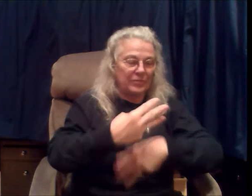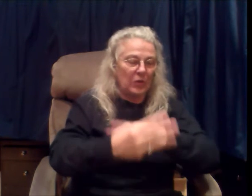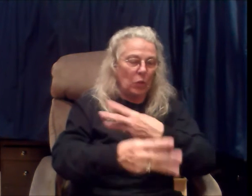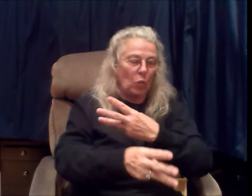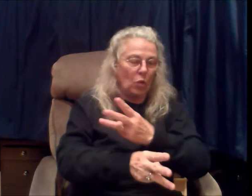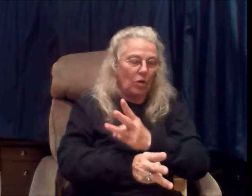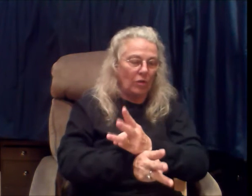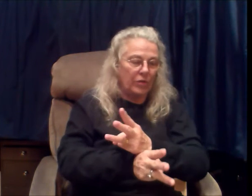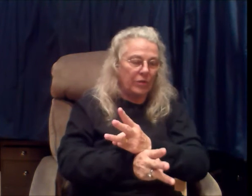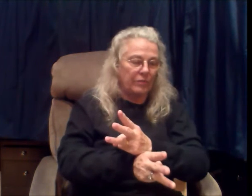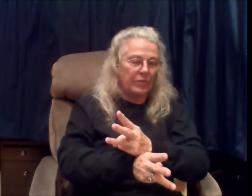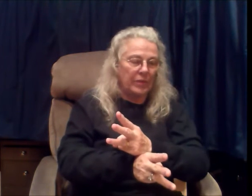World.